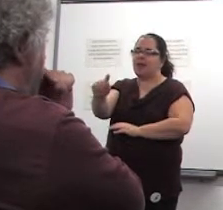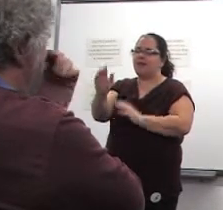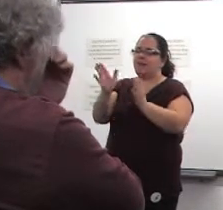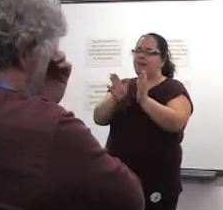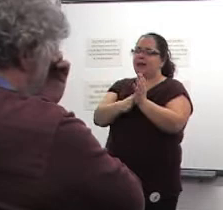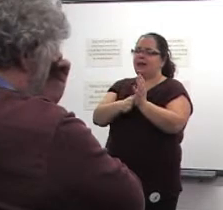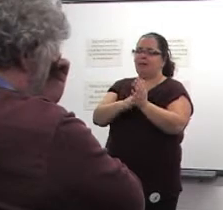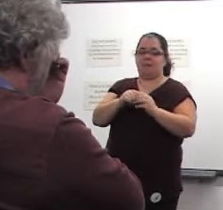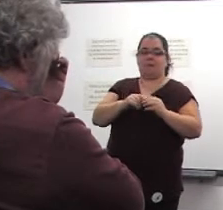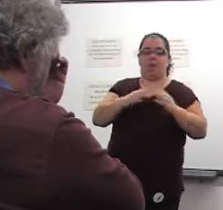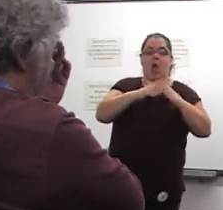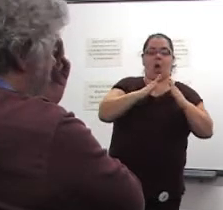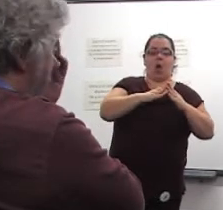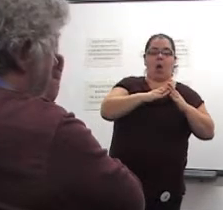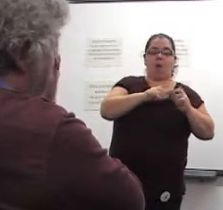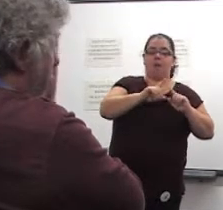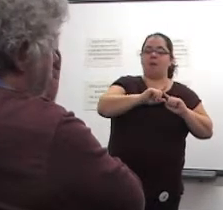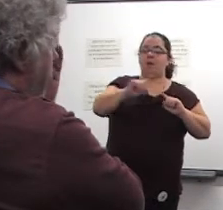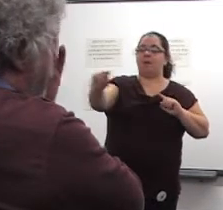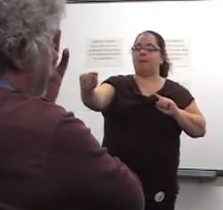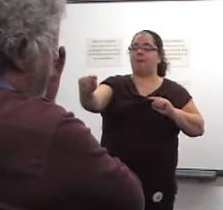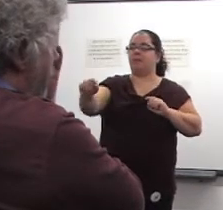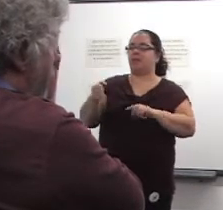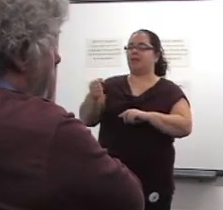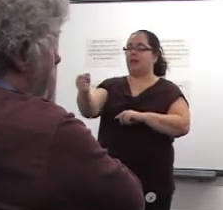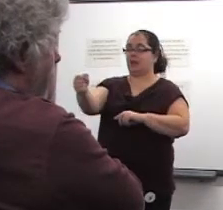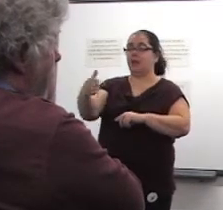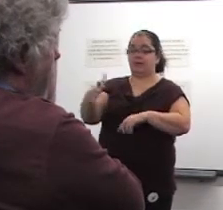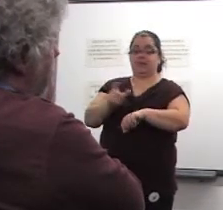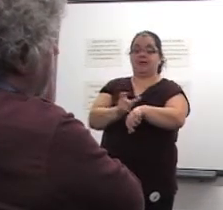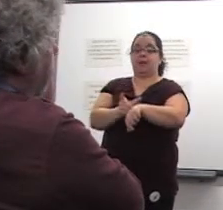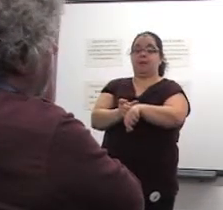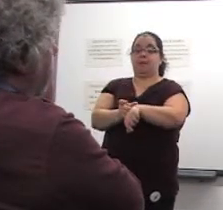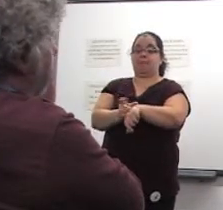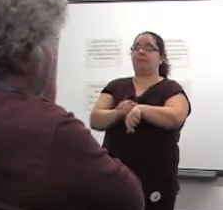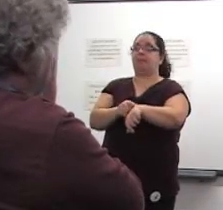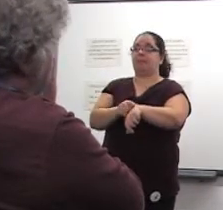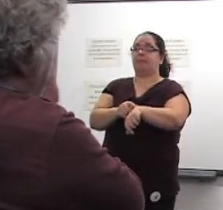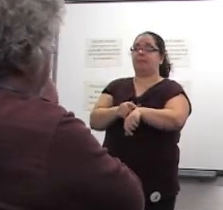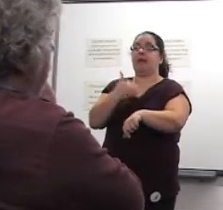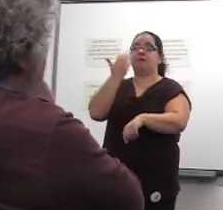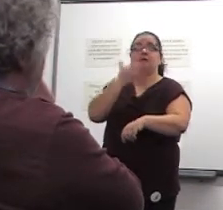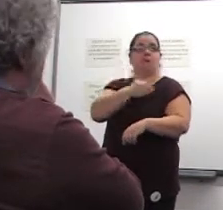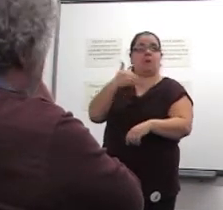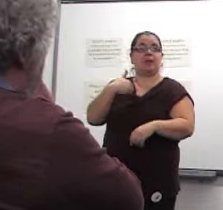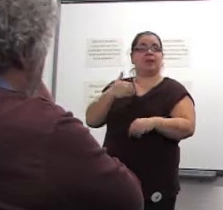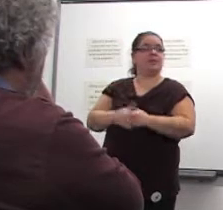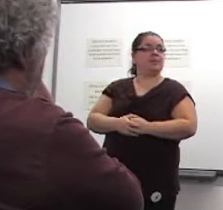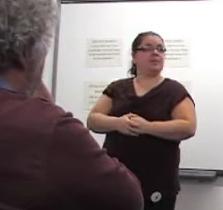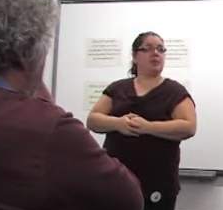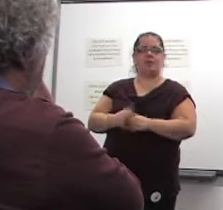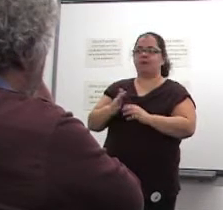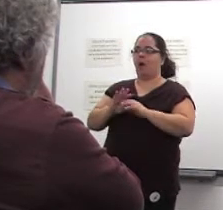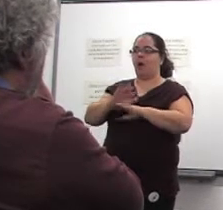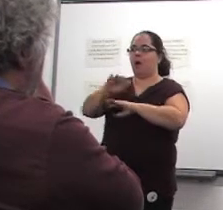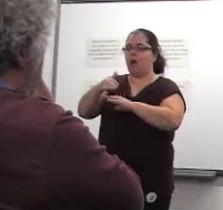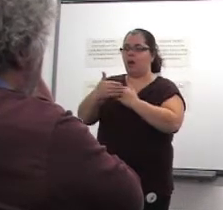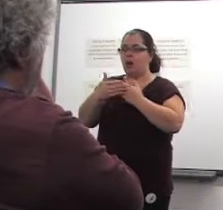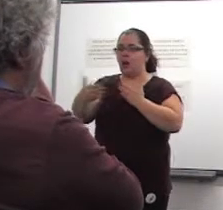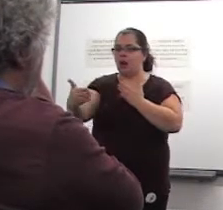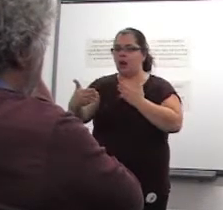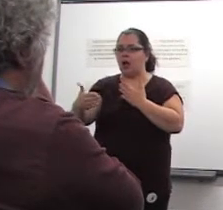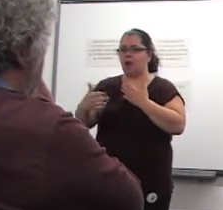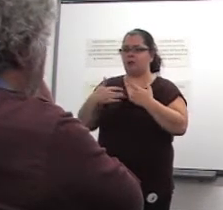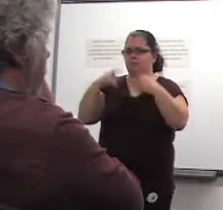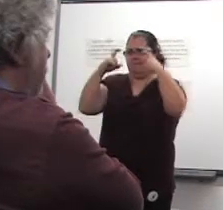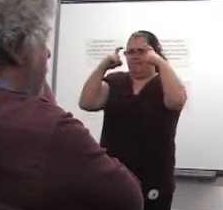driveway exit to station car park entrance. He timed it, every run. Any longer than 11 minutes and his